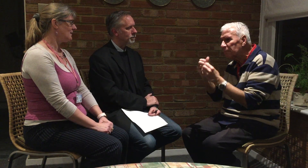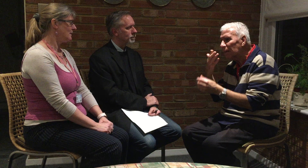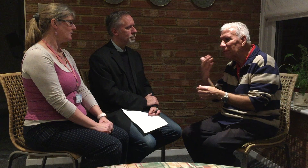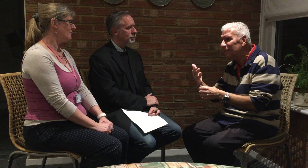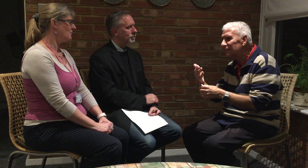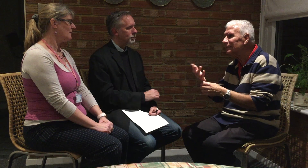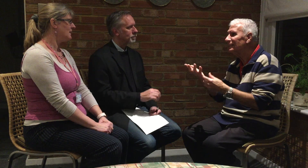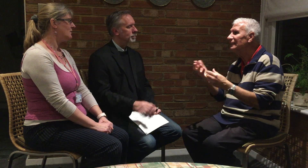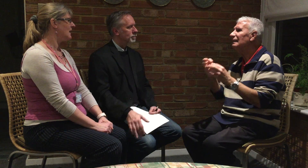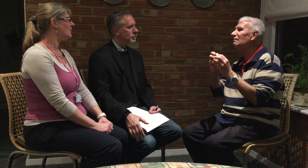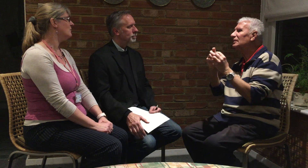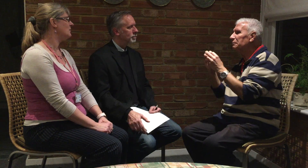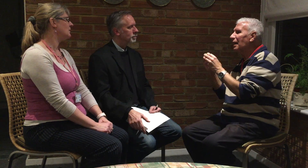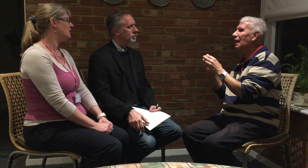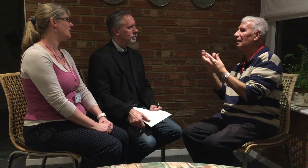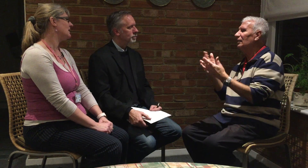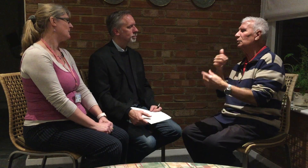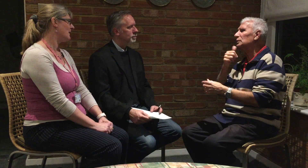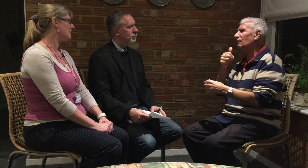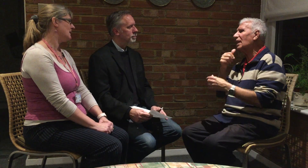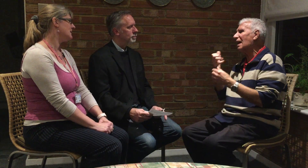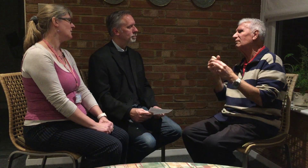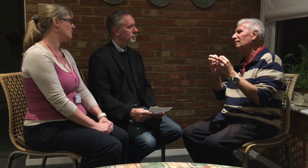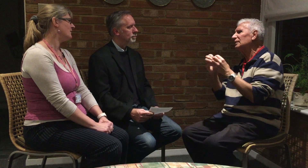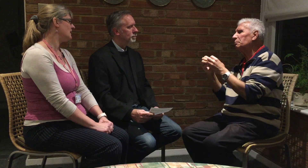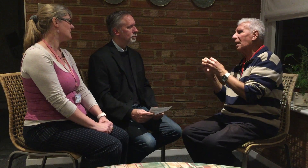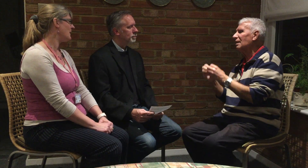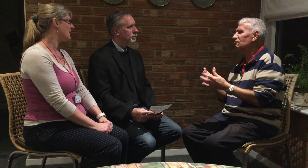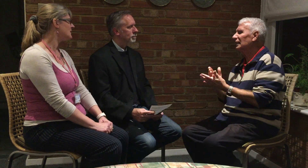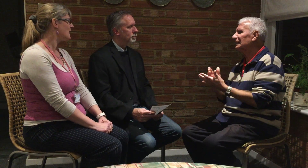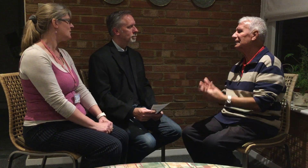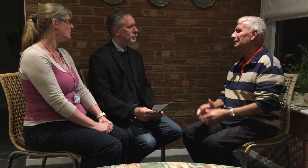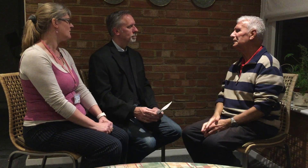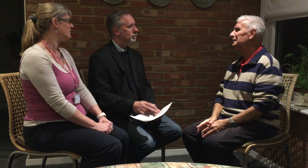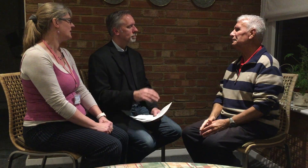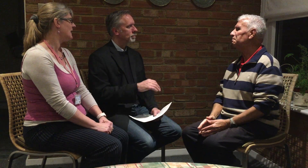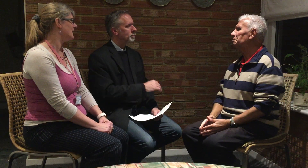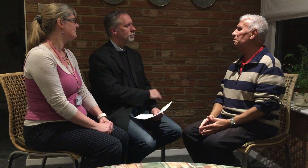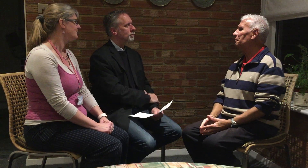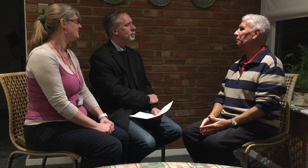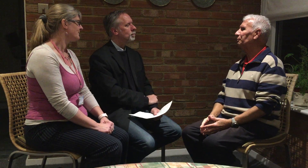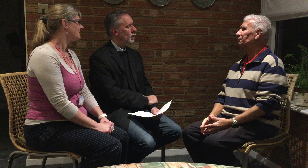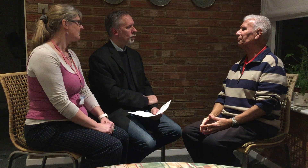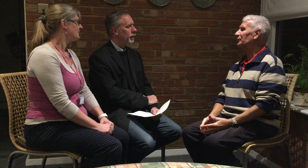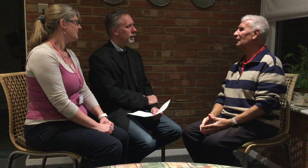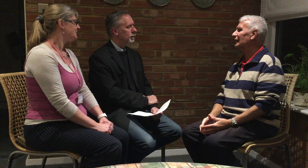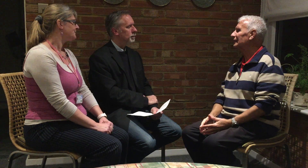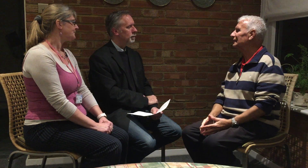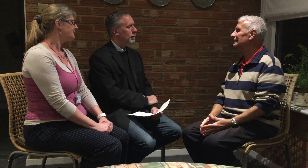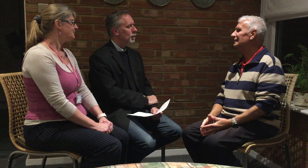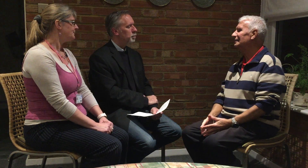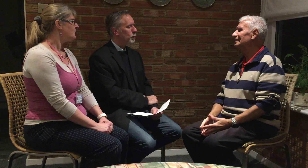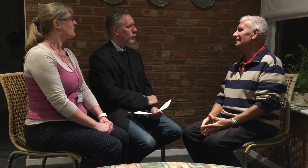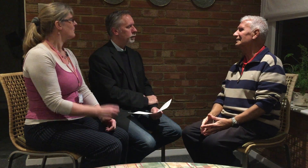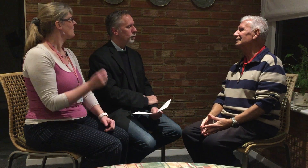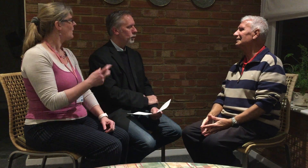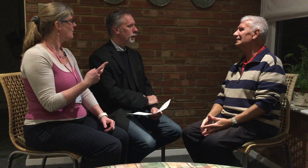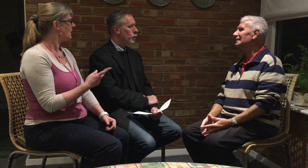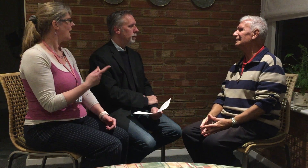sign before. Then you say, oh, can you finger spell that please? So you would finger spell that. So that's useful for that. Okay. But you think we